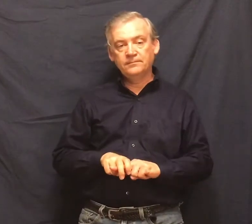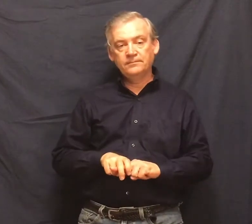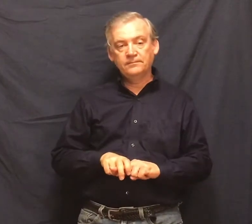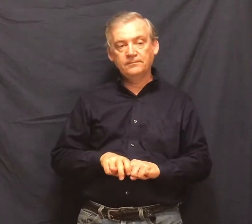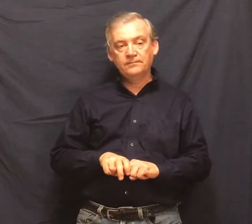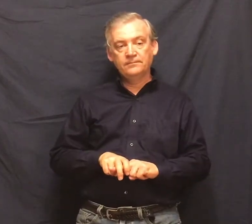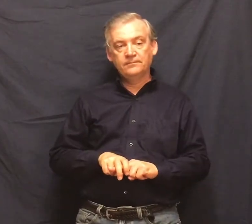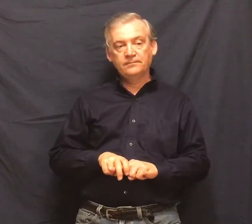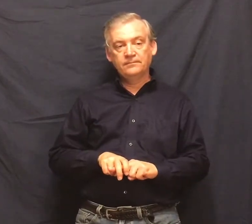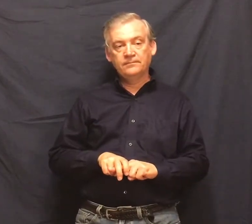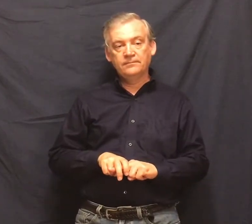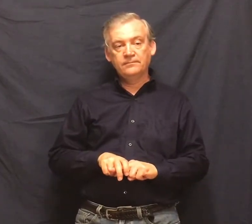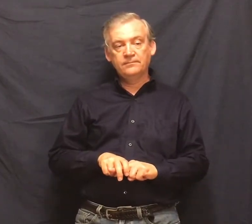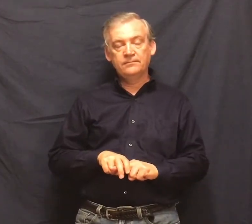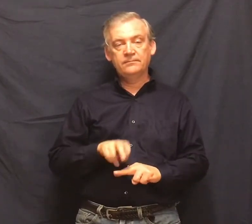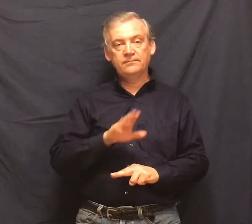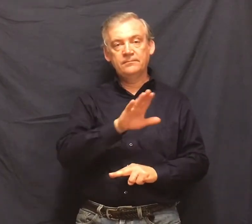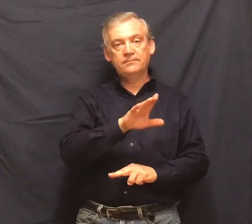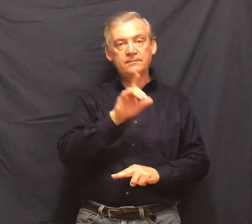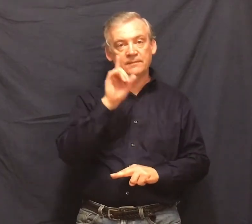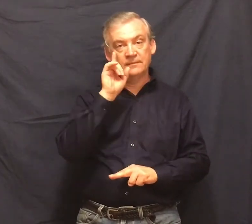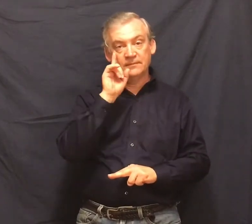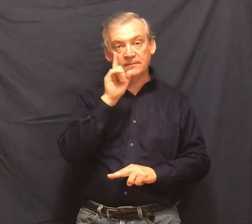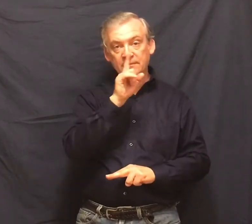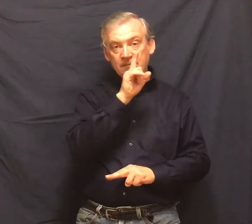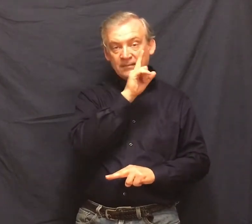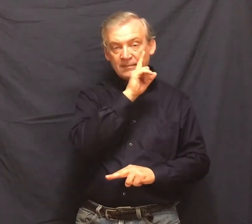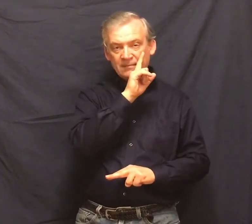His calm eyes followed Lenny out the door.